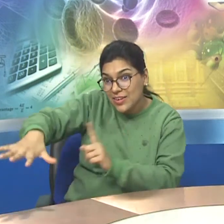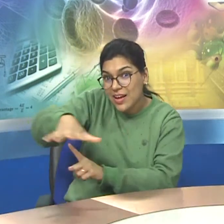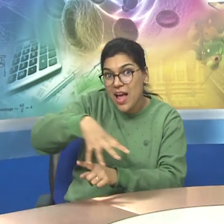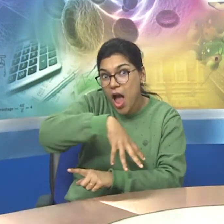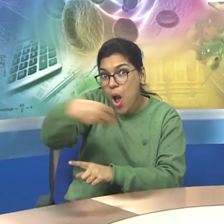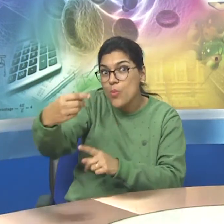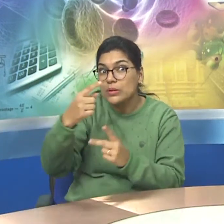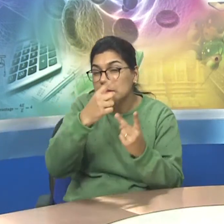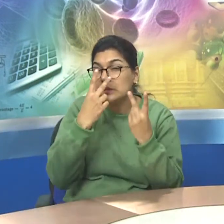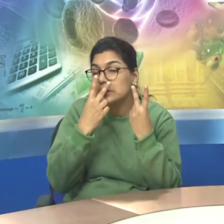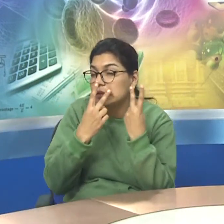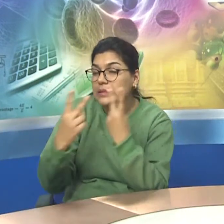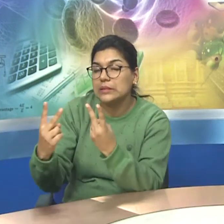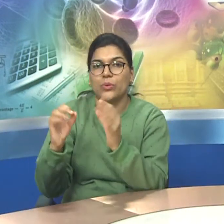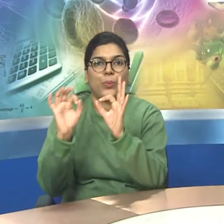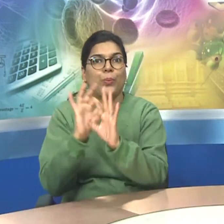everyone has.